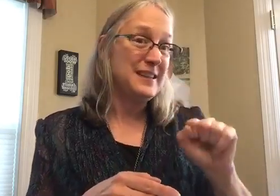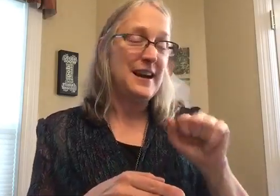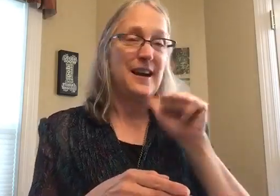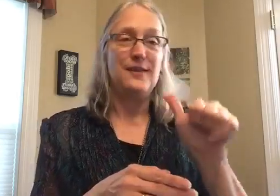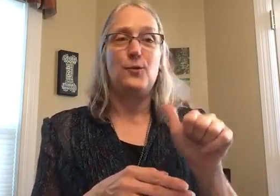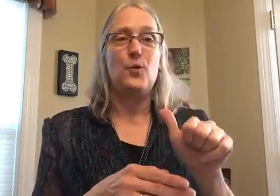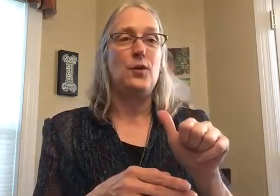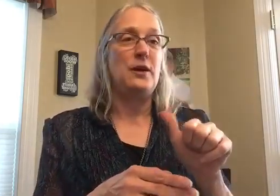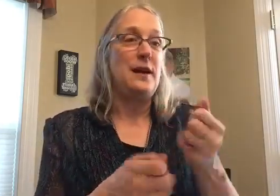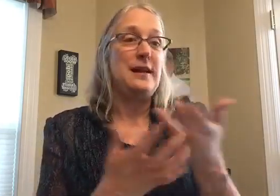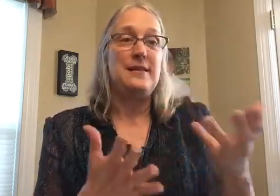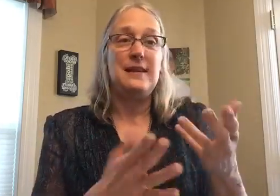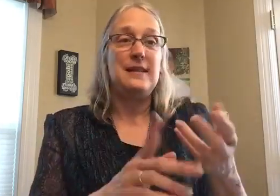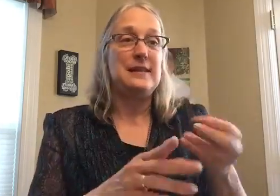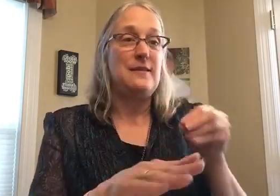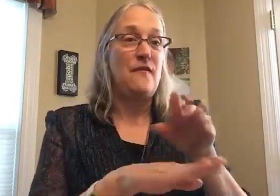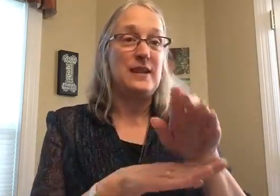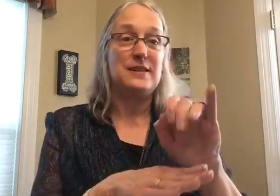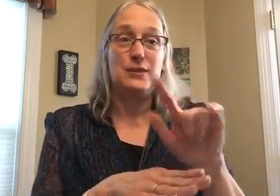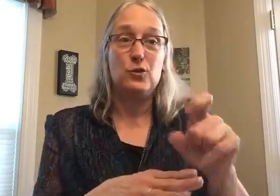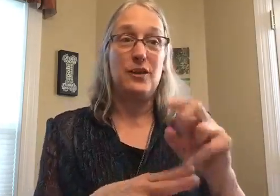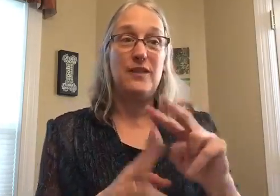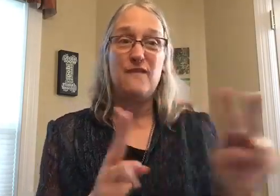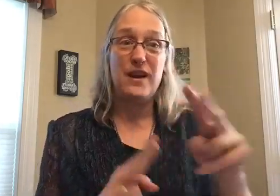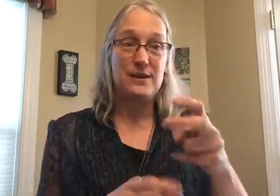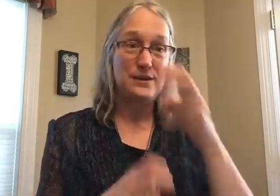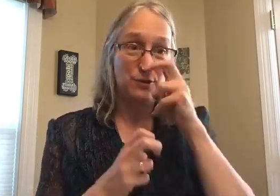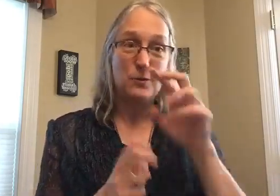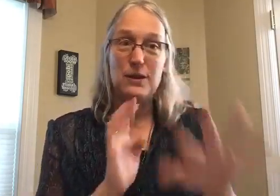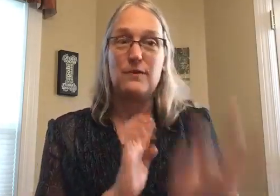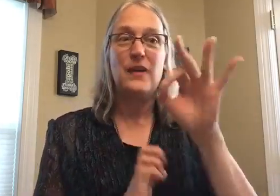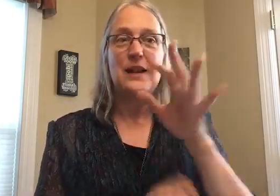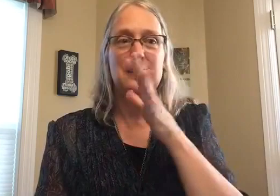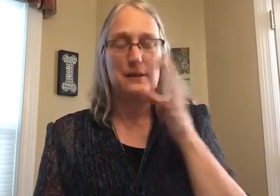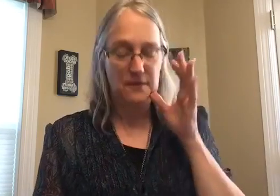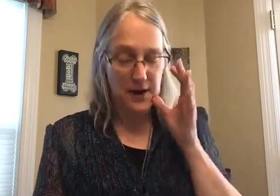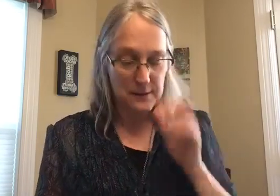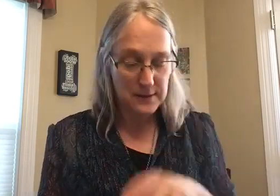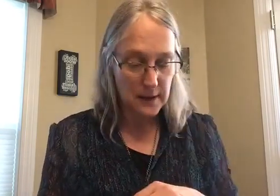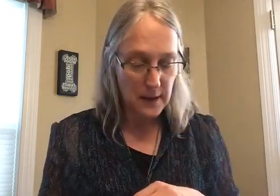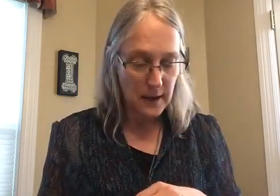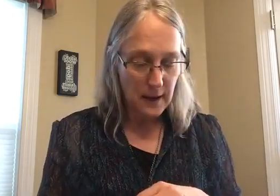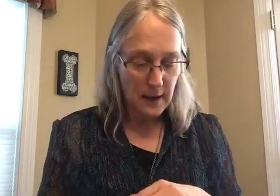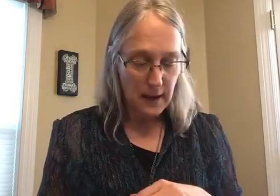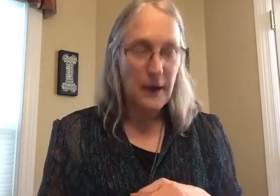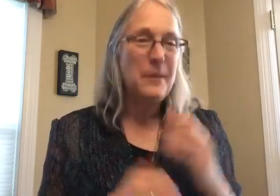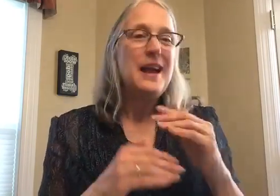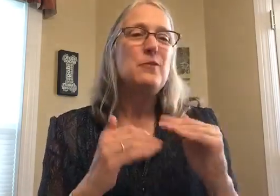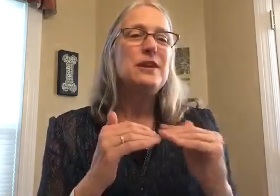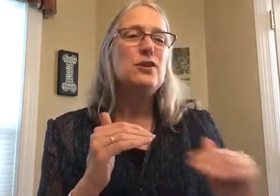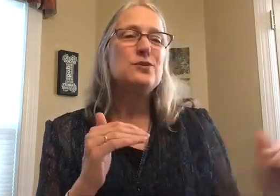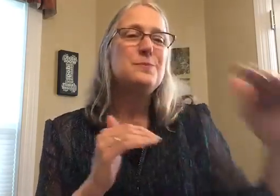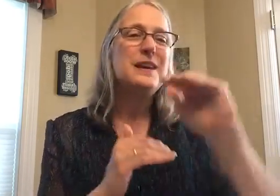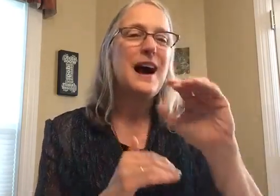pesticides or anything that's affected the soil. They're very strict when they're finding their farms. It really goes